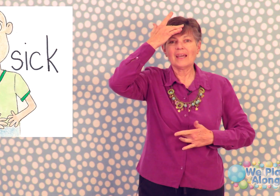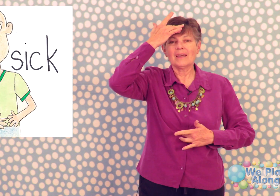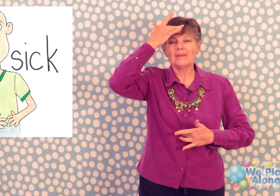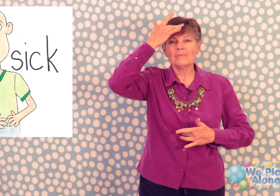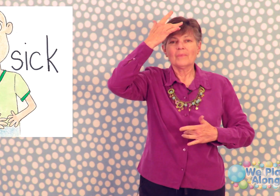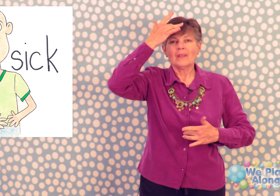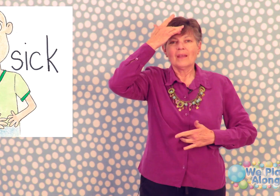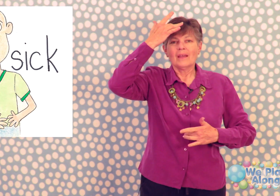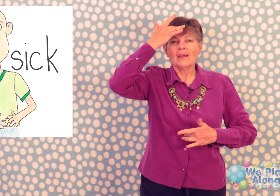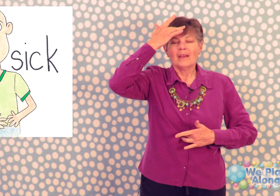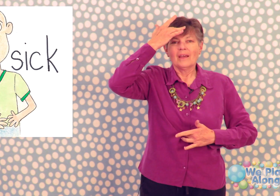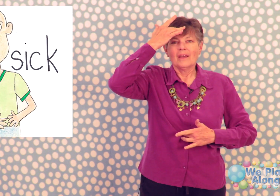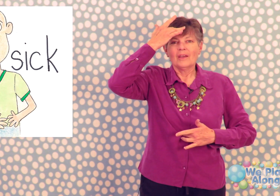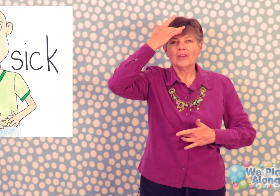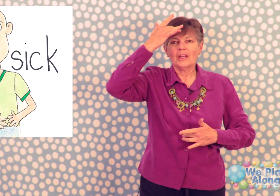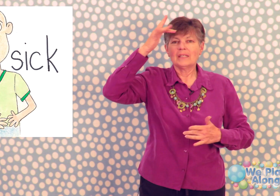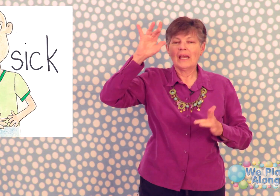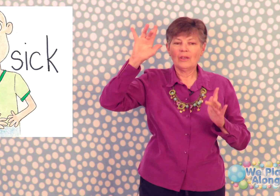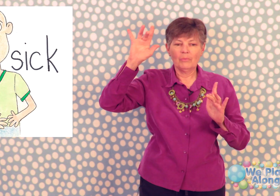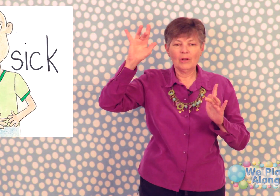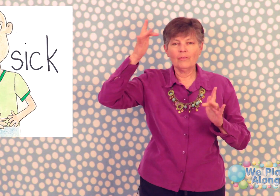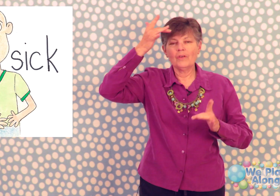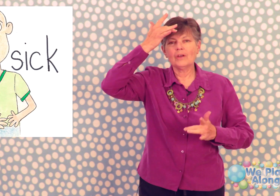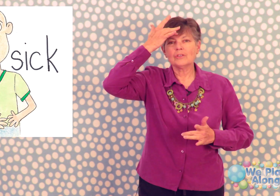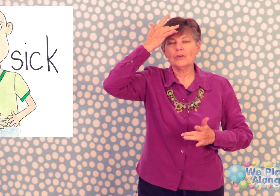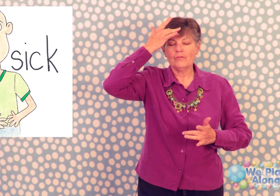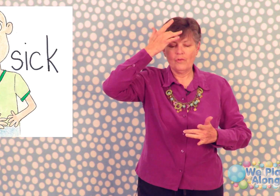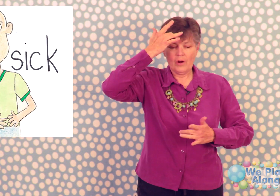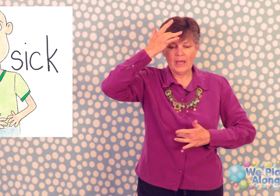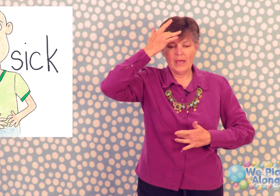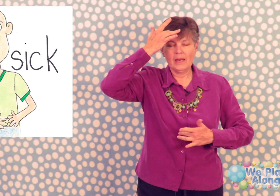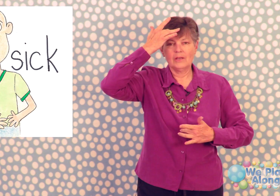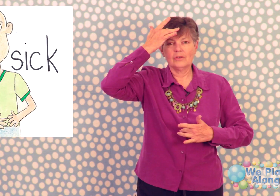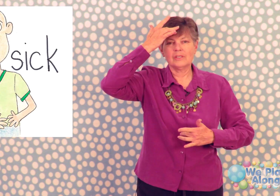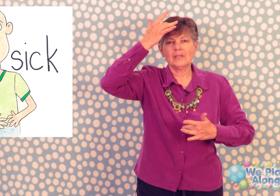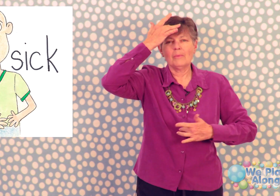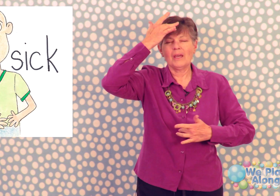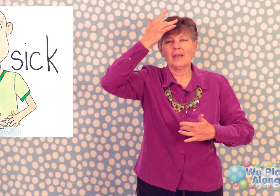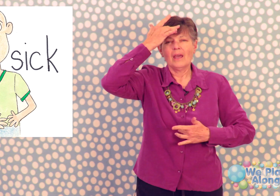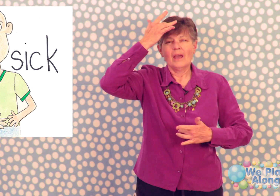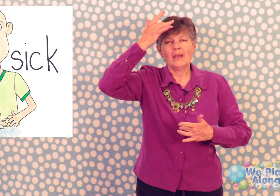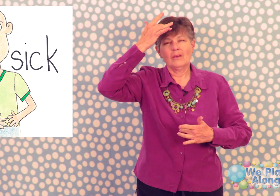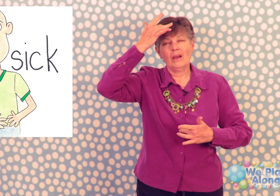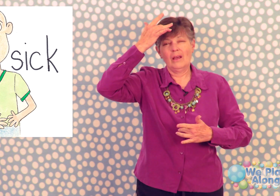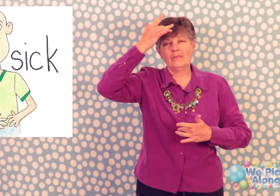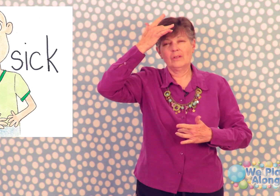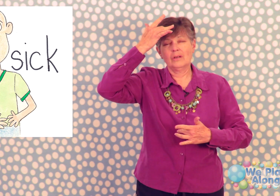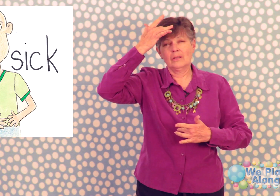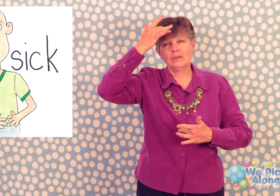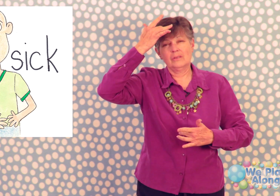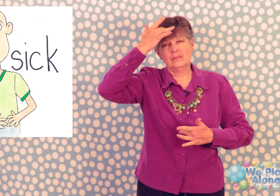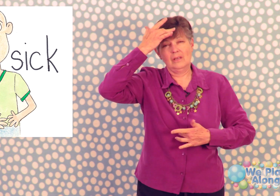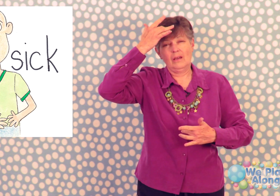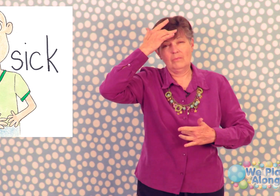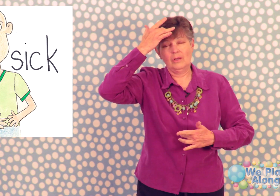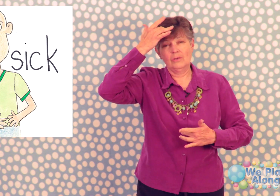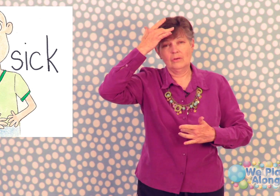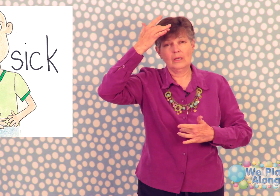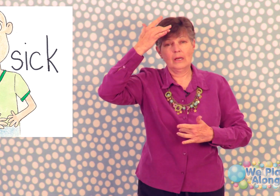sick, you're going to take your middle finger to your forehead and your stomach, and you kind of have to look a little sick when you do it. Kind